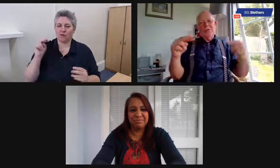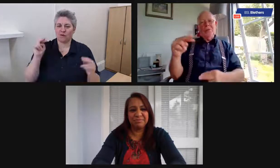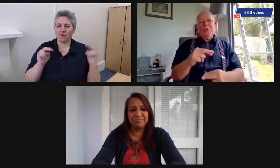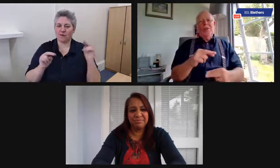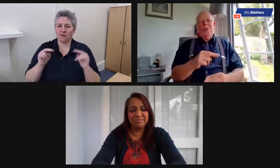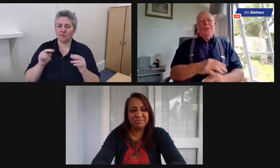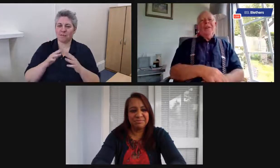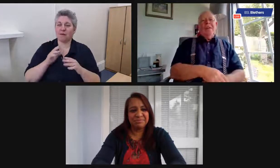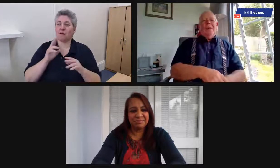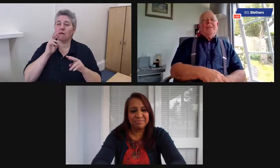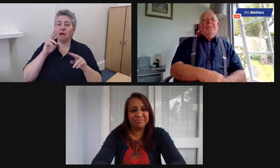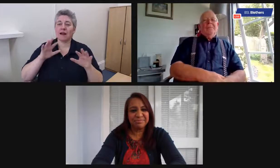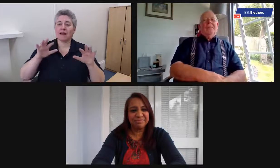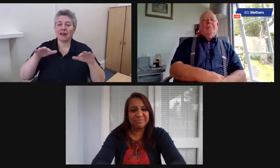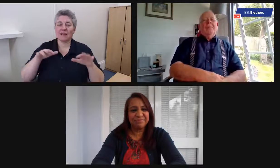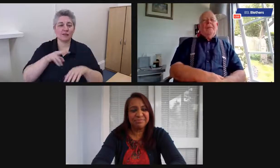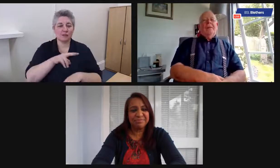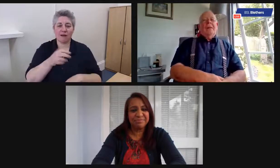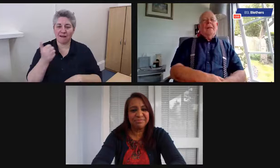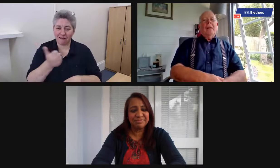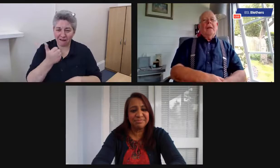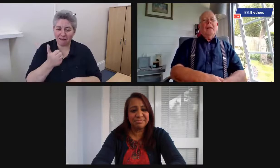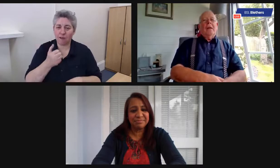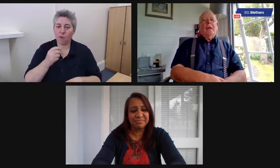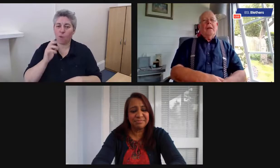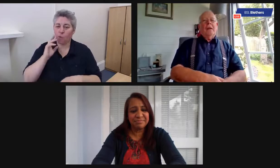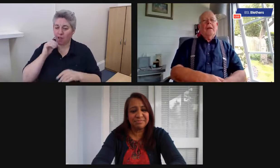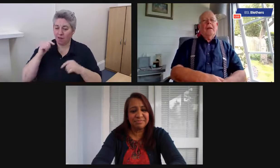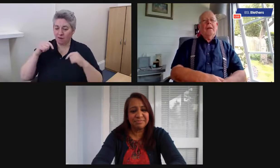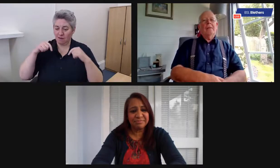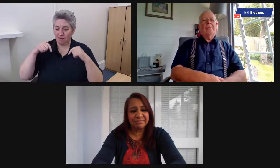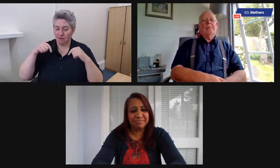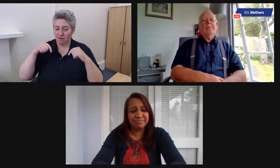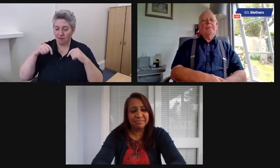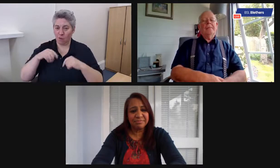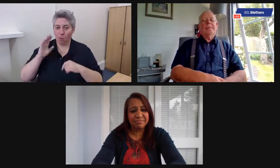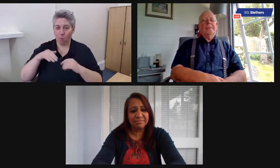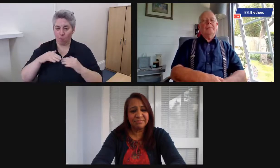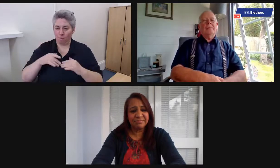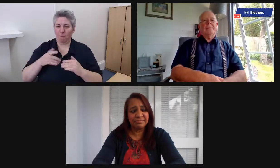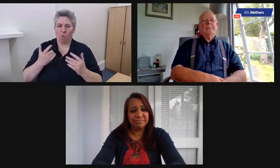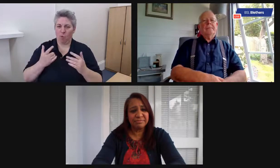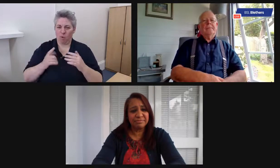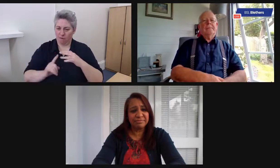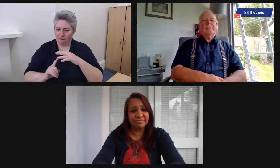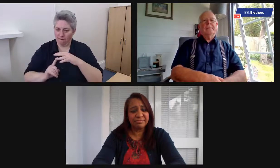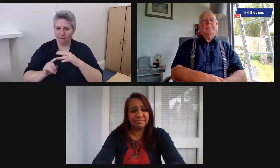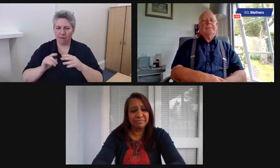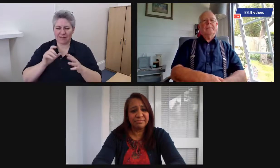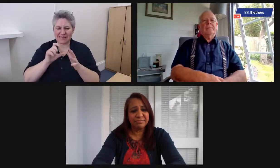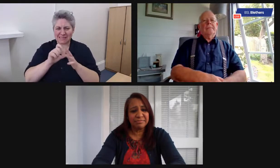it's really a question of perspective. Yeah, that's clever. Yeah, I like that. So, for